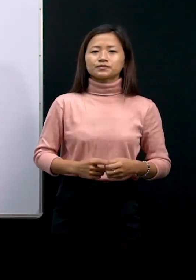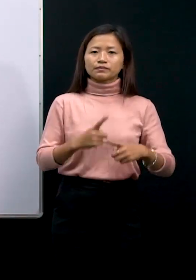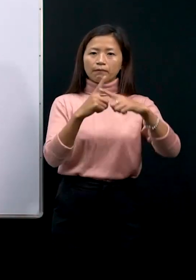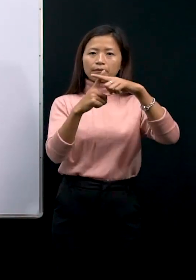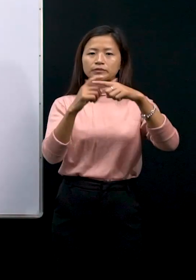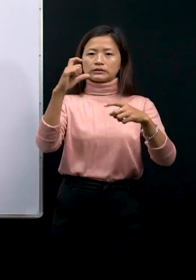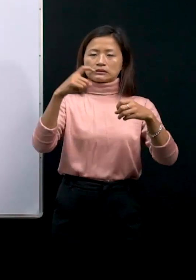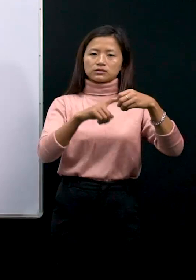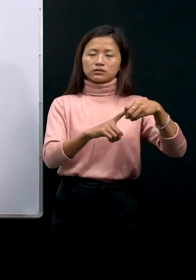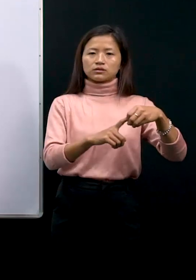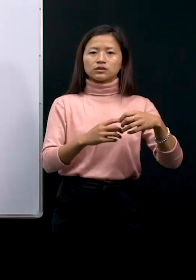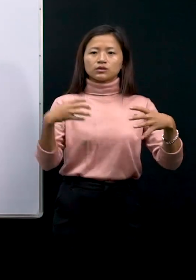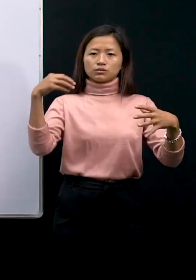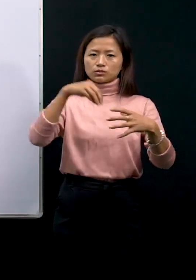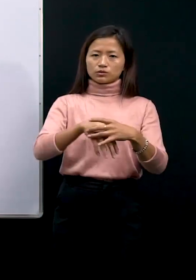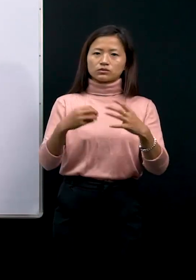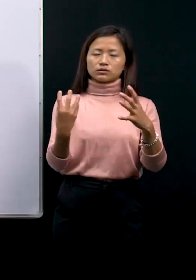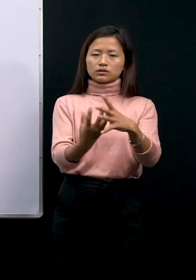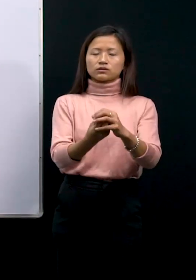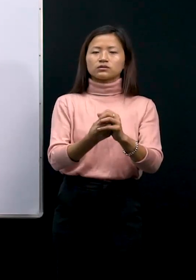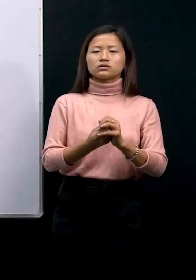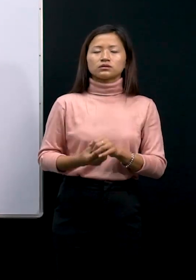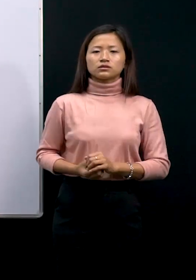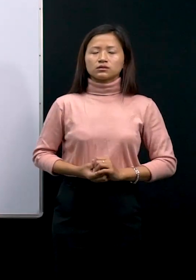plus CQ put together.